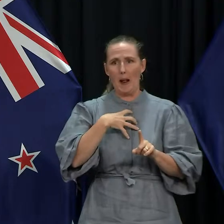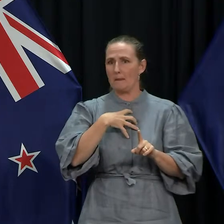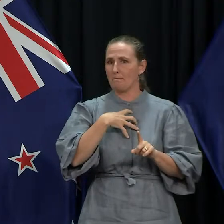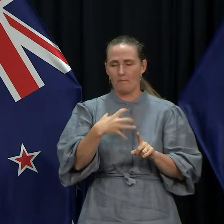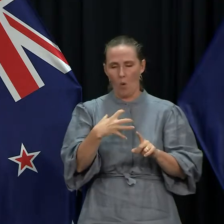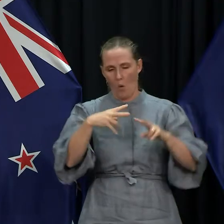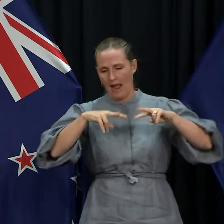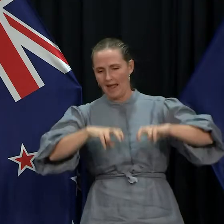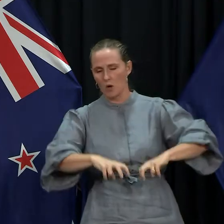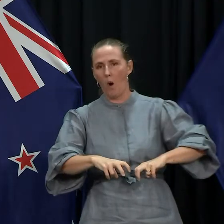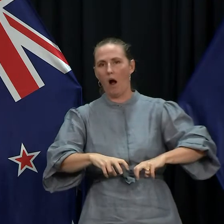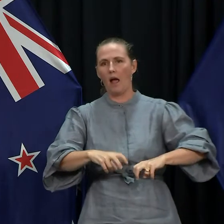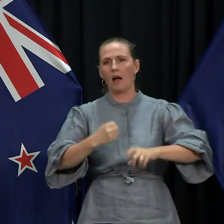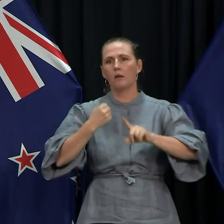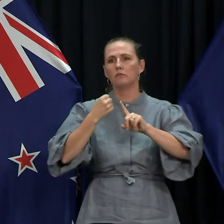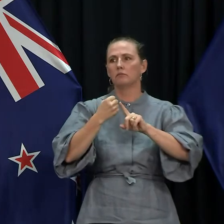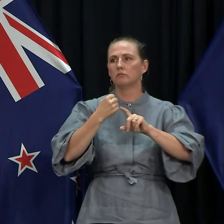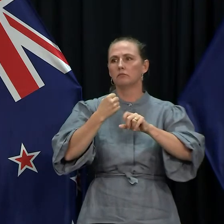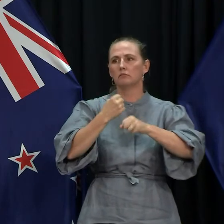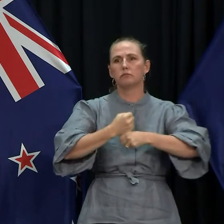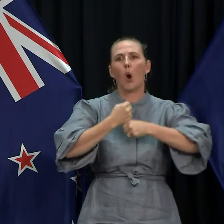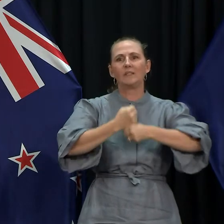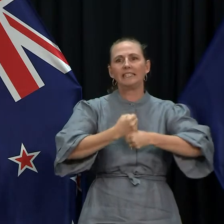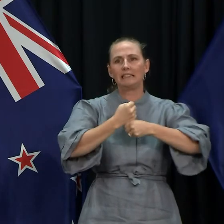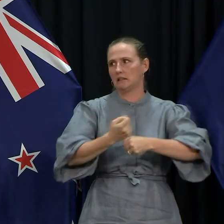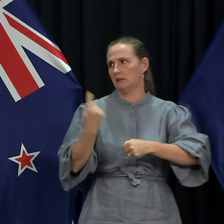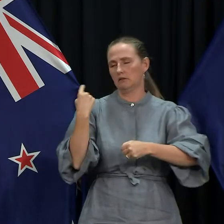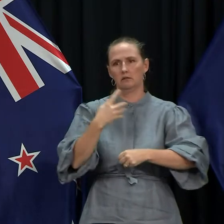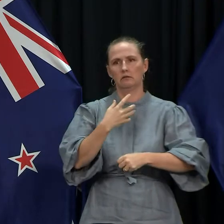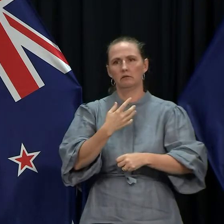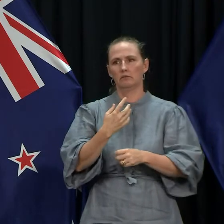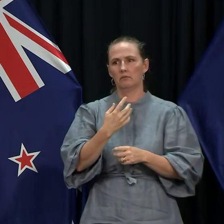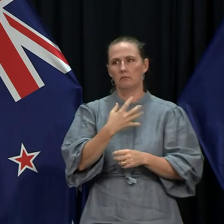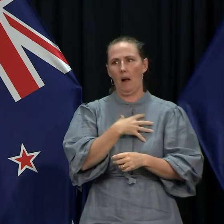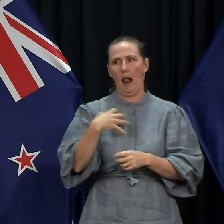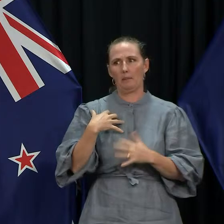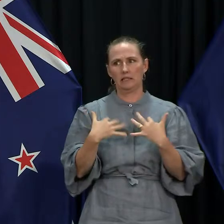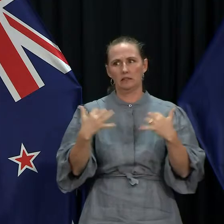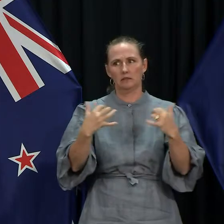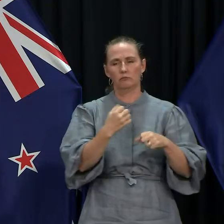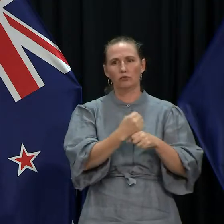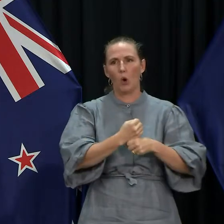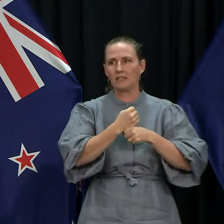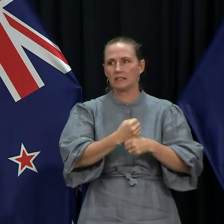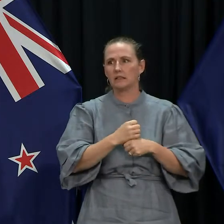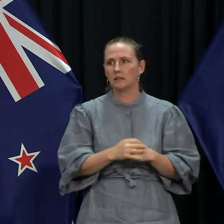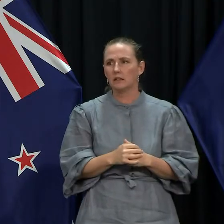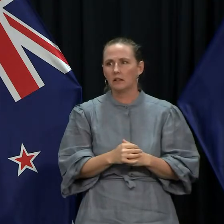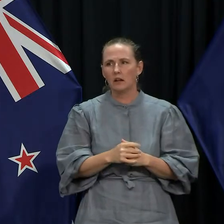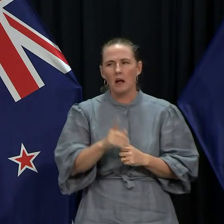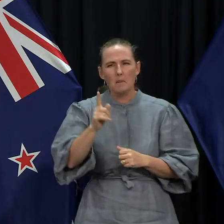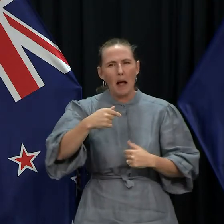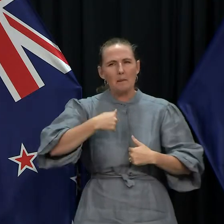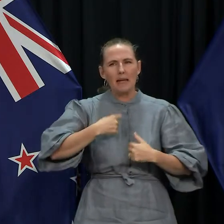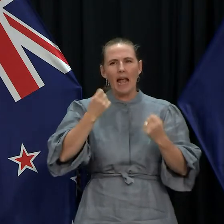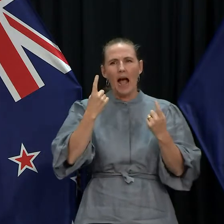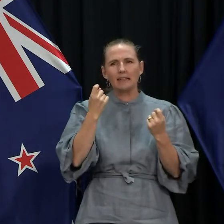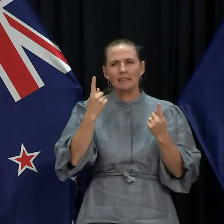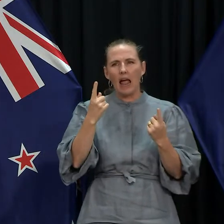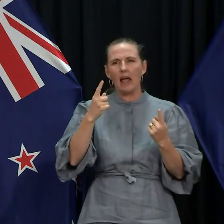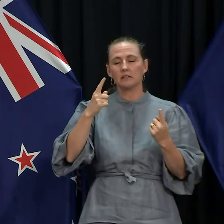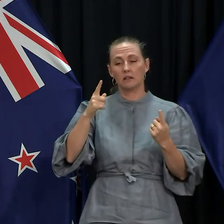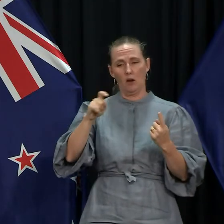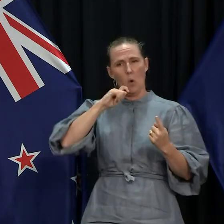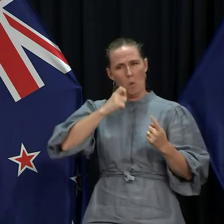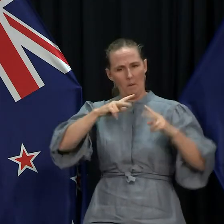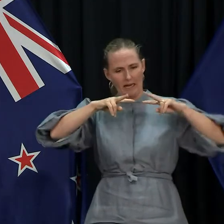protest, and that you thought the IPCA one was pretty broad. Yeah. My understanding, though, is that the Parliamentary Service Commission might look at Parliament security, for